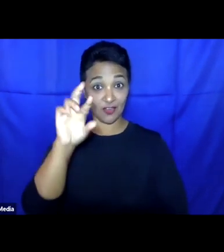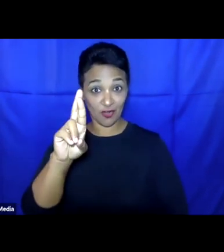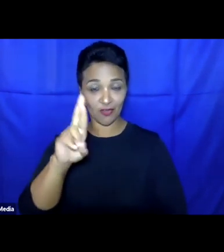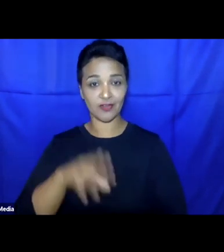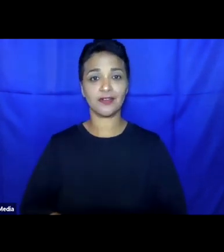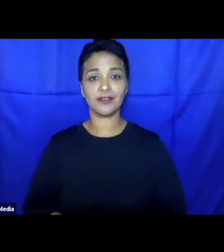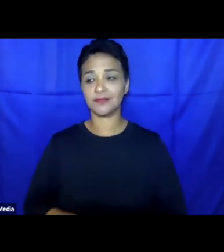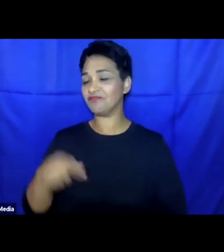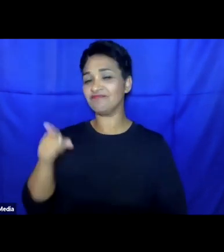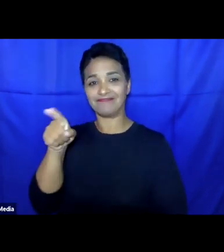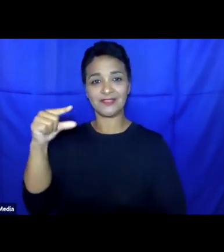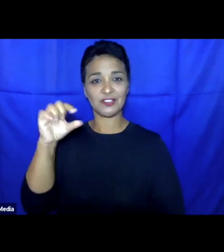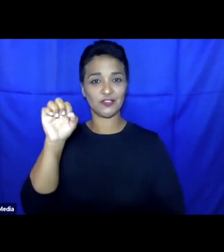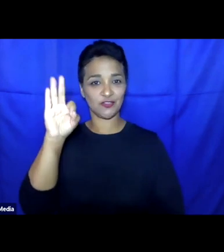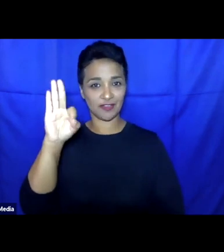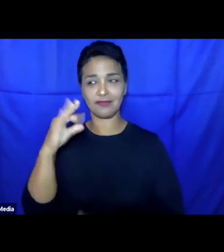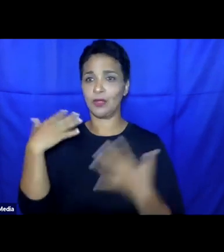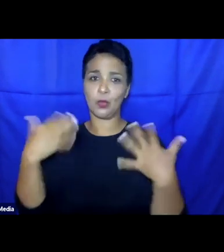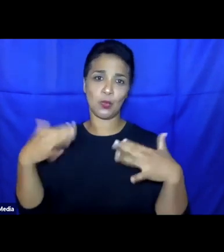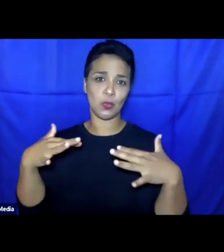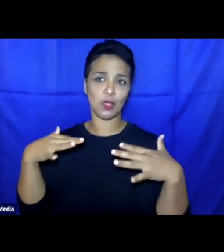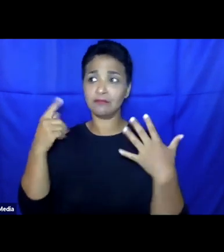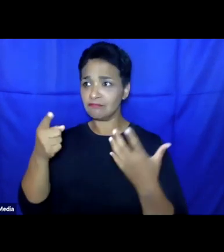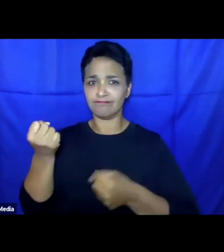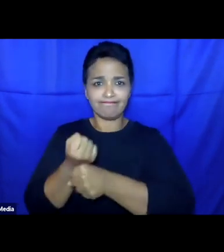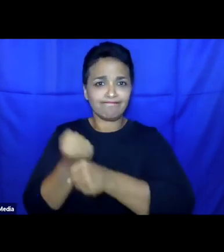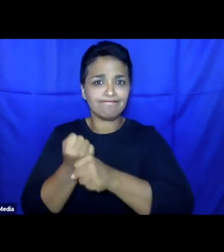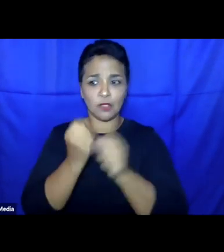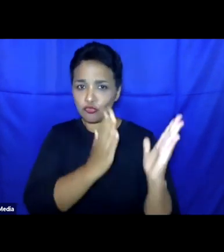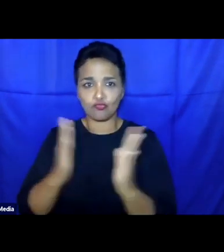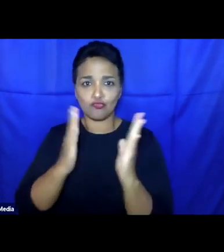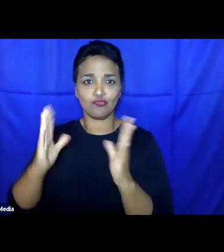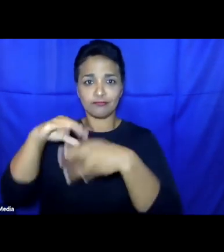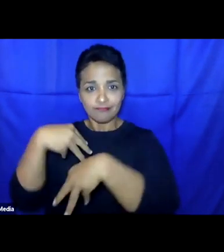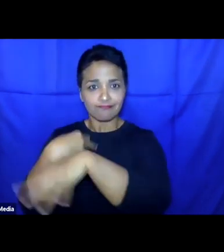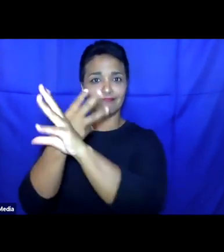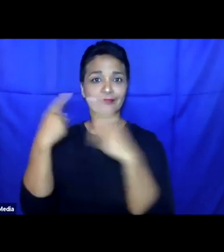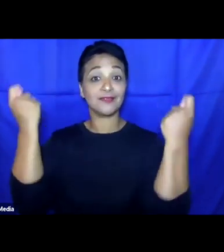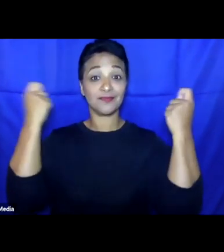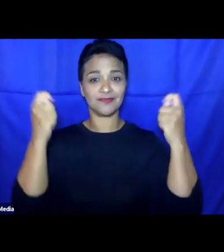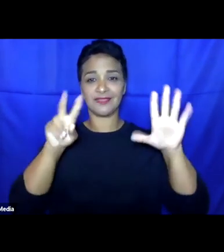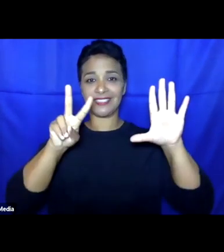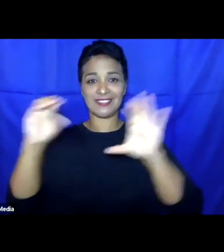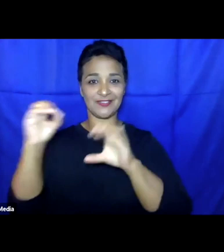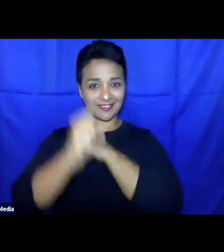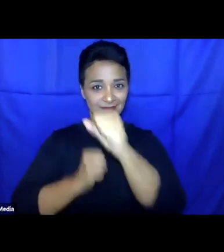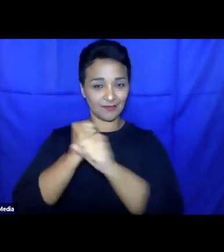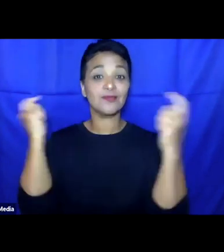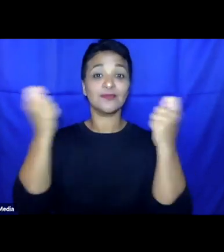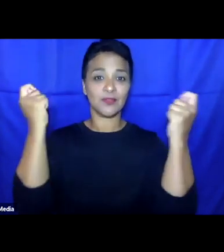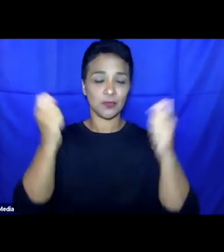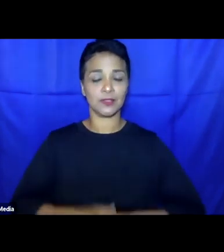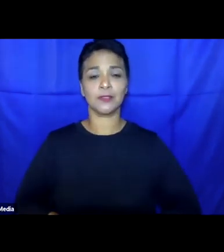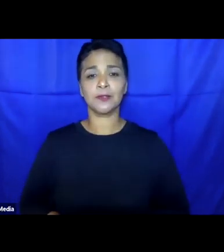Geoff, for putting together this impressive program to mark the 70th anniversary of the Refugee Convention. In response to your question, I want to